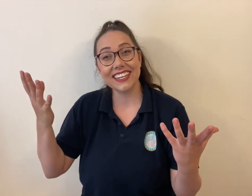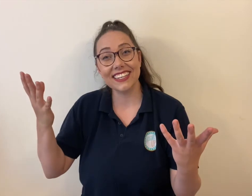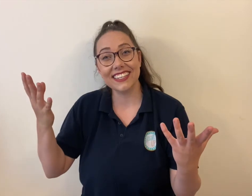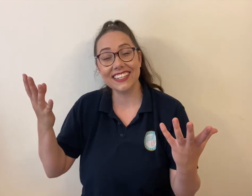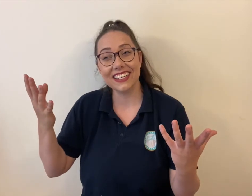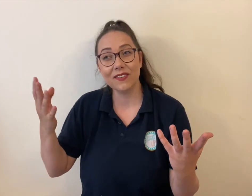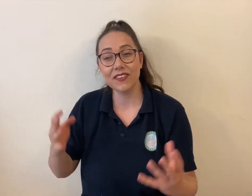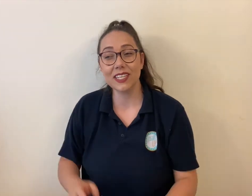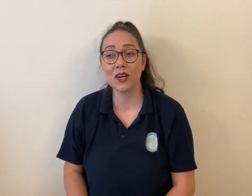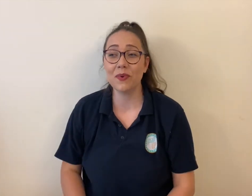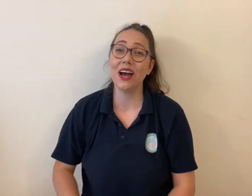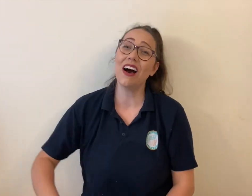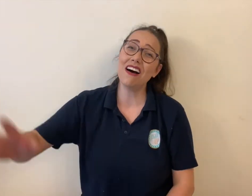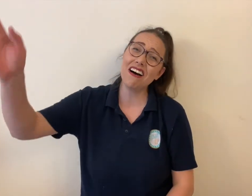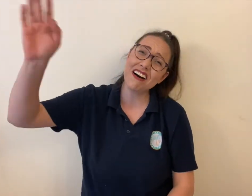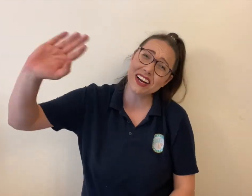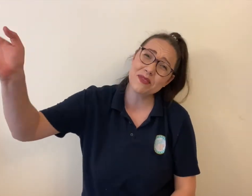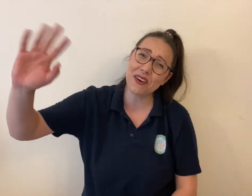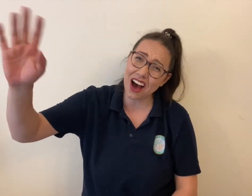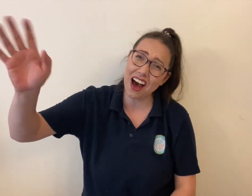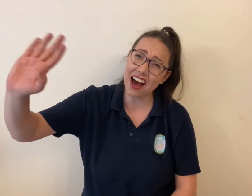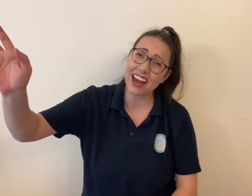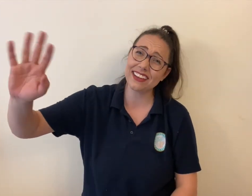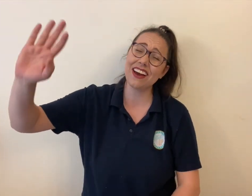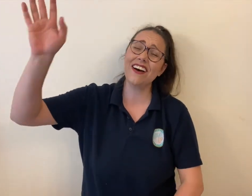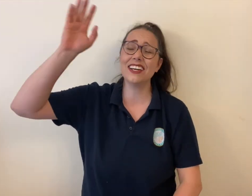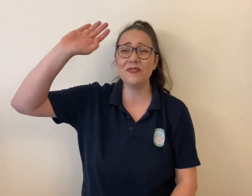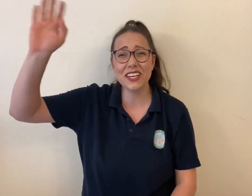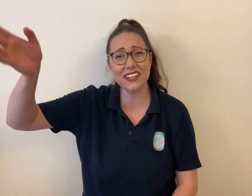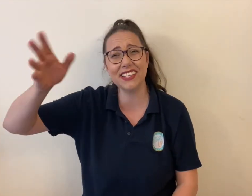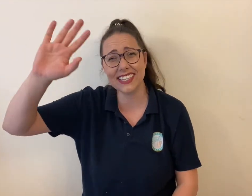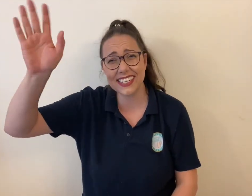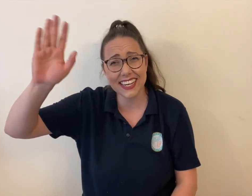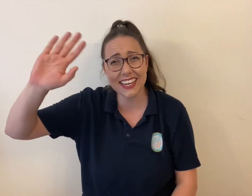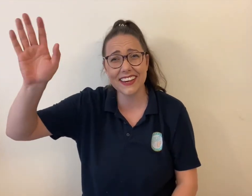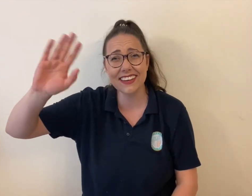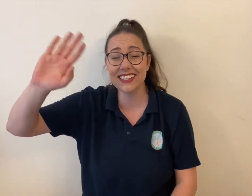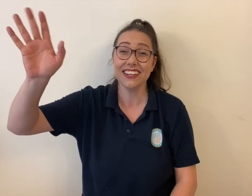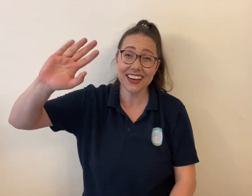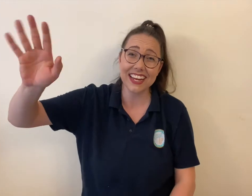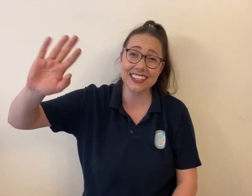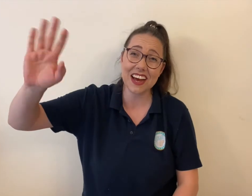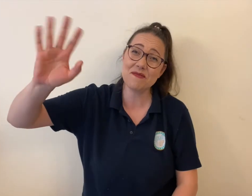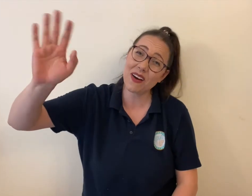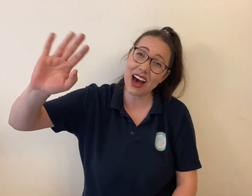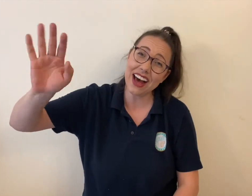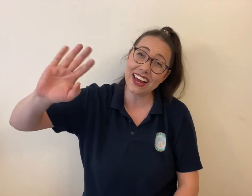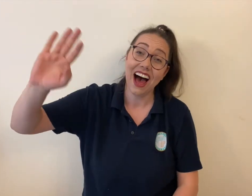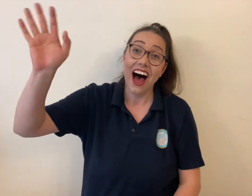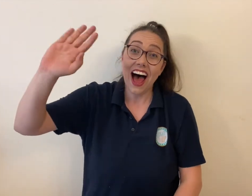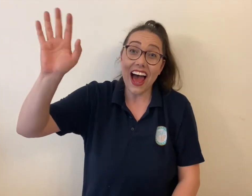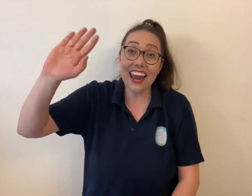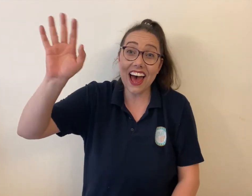to see them. If I say goodbye, oh, goodbye. Oh, it's been good to see you. See you next time. Bye.